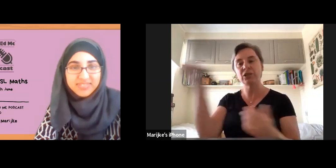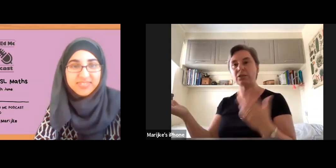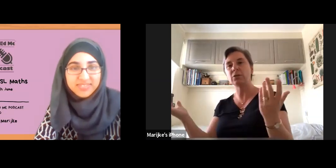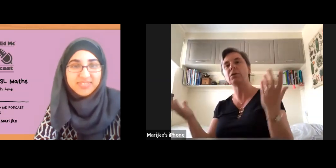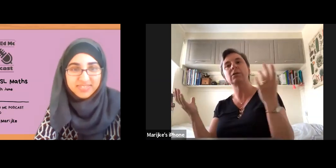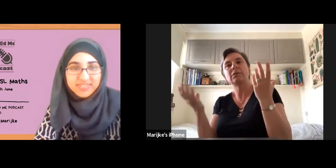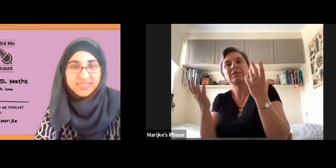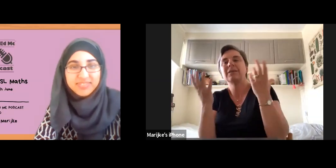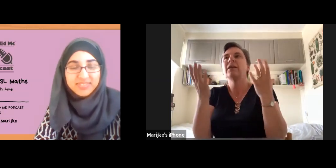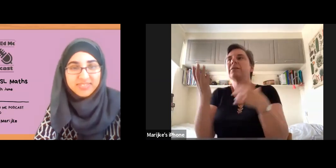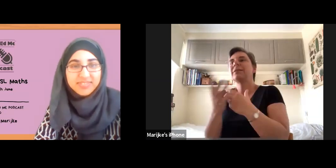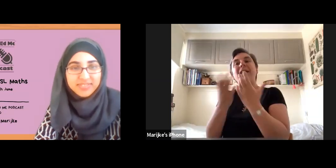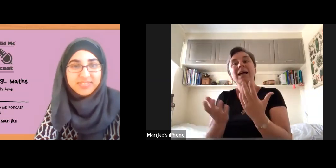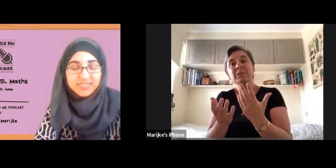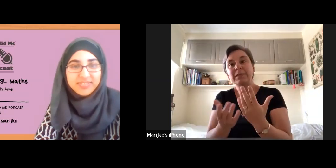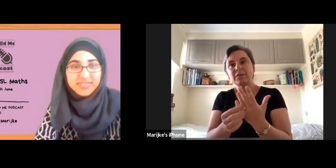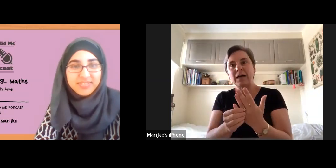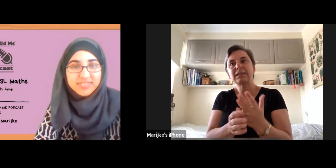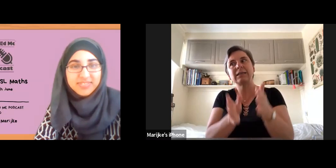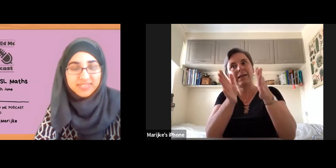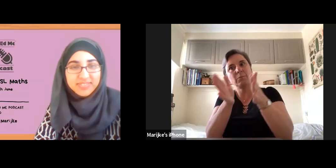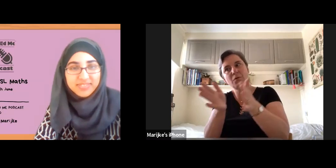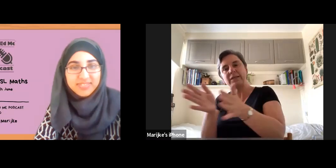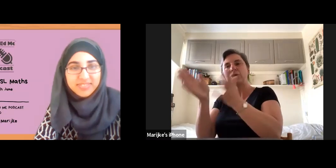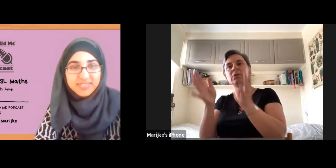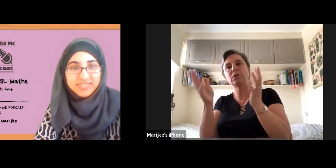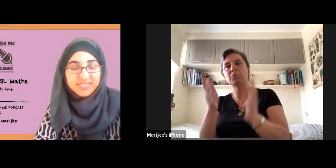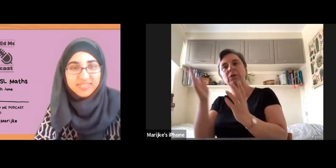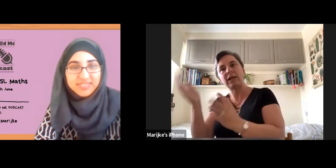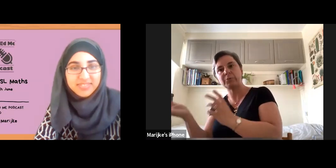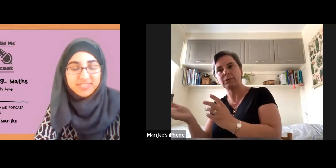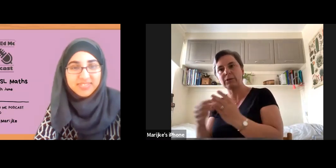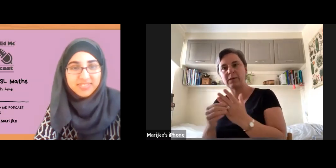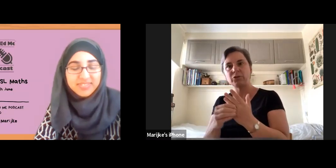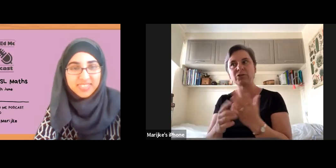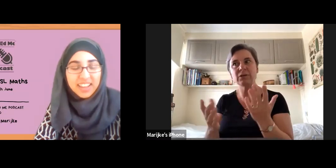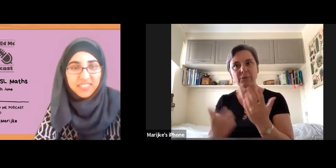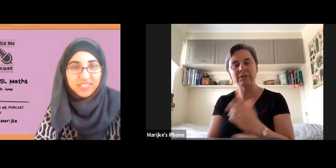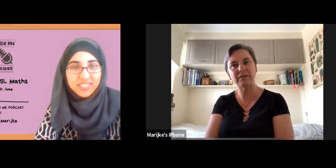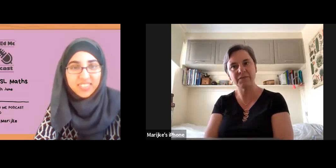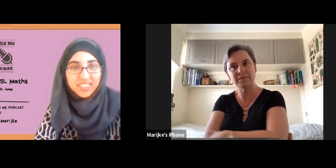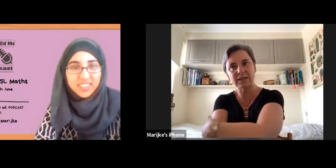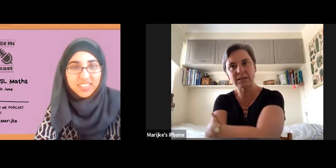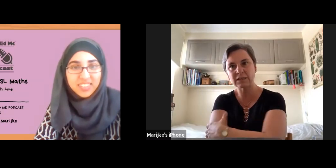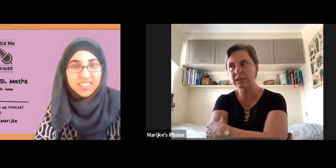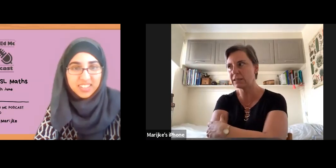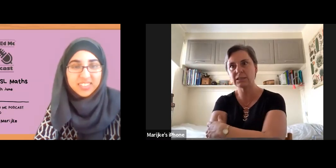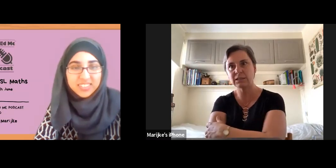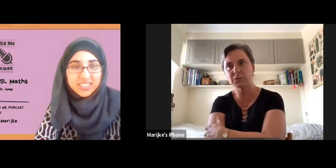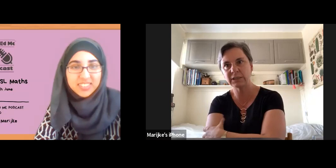you know, the nice bits of maths, and then move into, you know, the more algebra and all that, but just to get rid of that fear factor. Because I said, this is